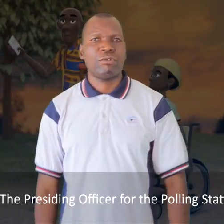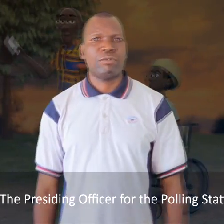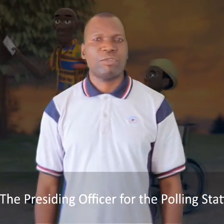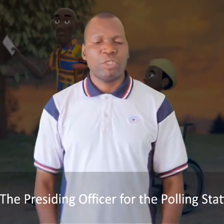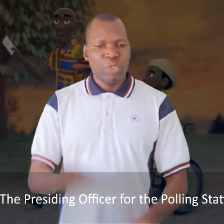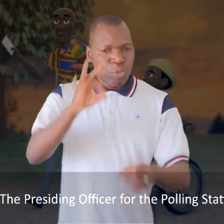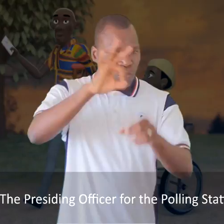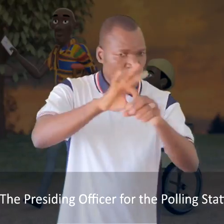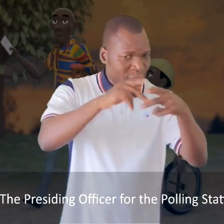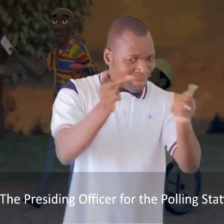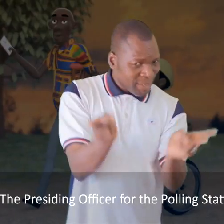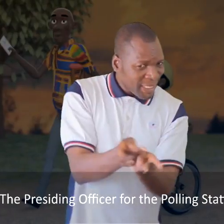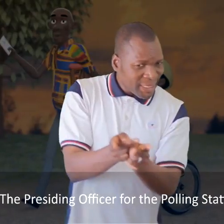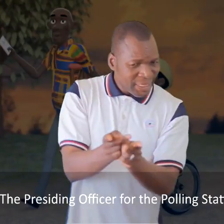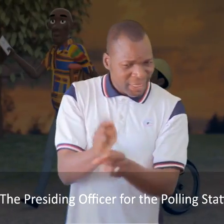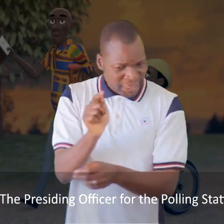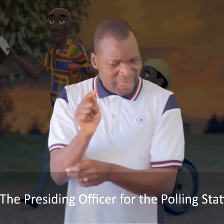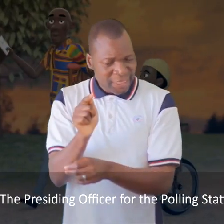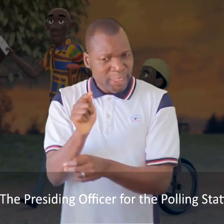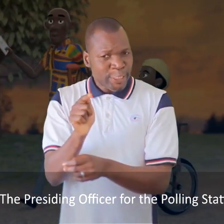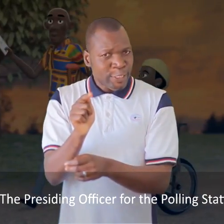The presiding officer for the polling station.